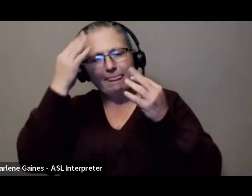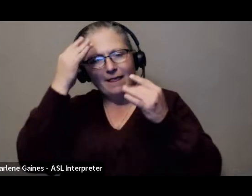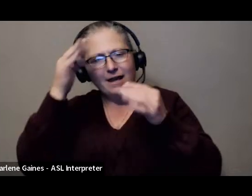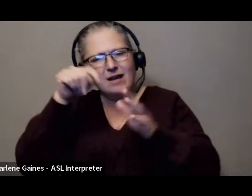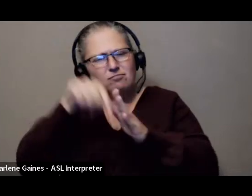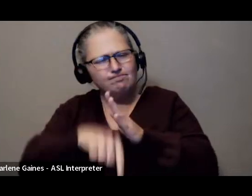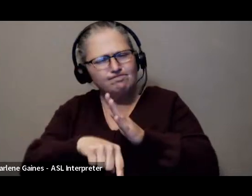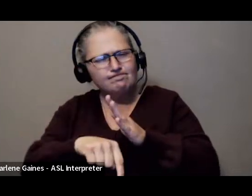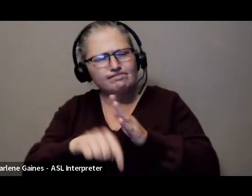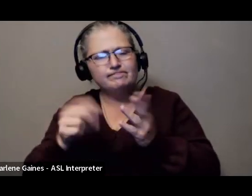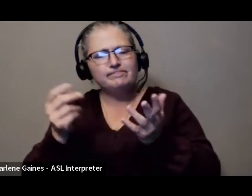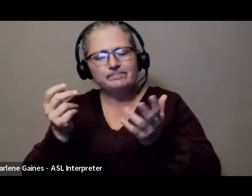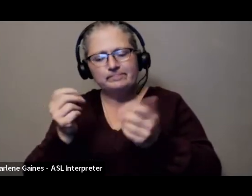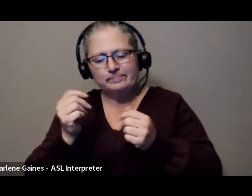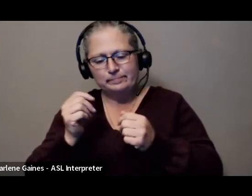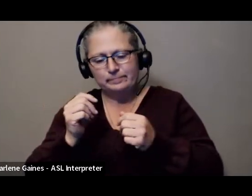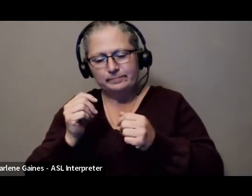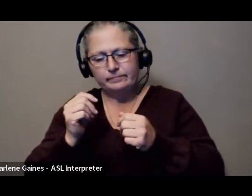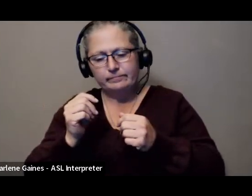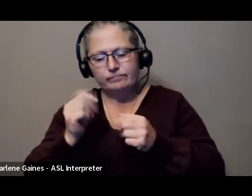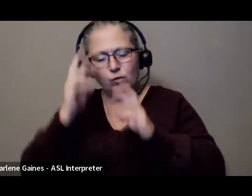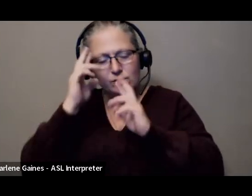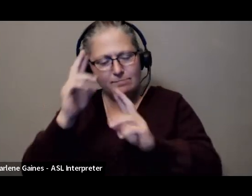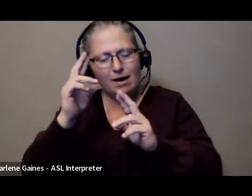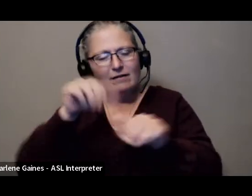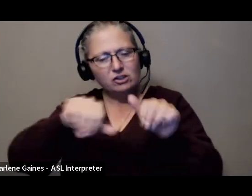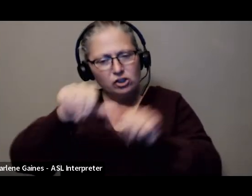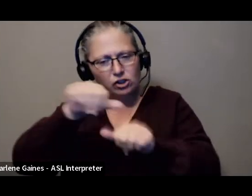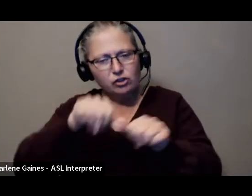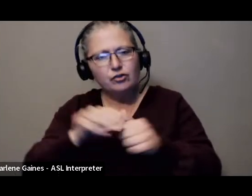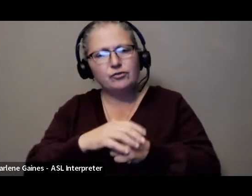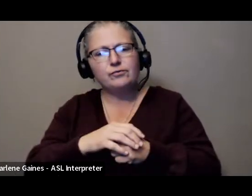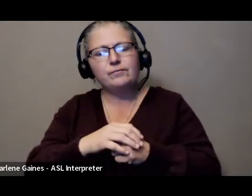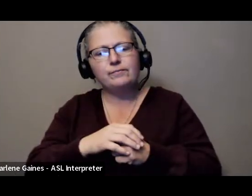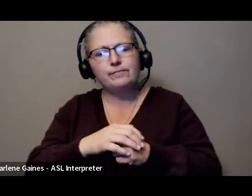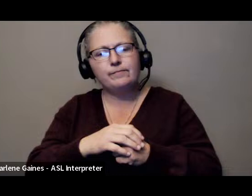critically and being respectful of one another.